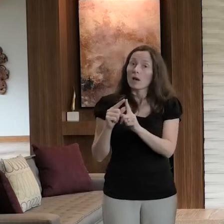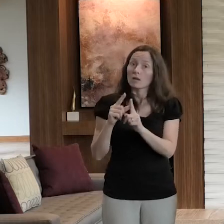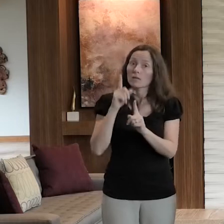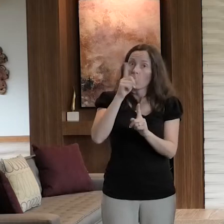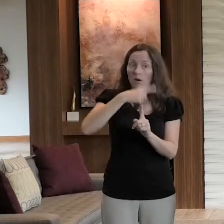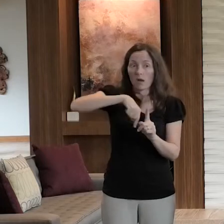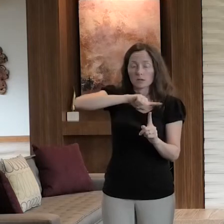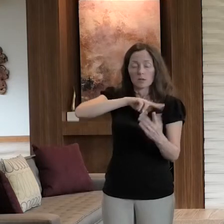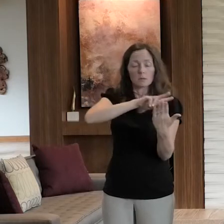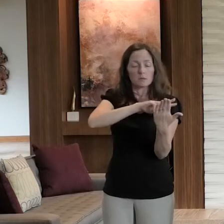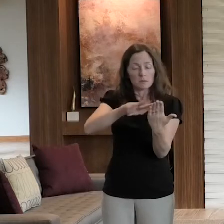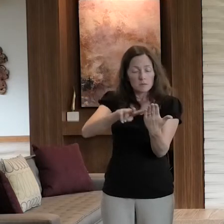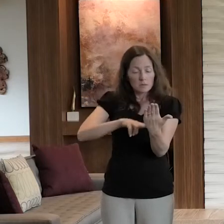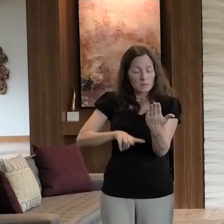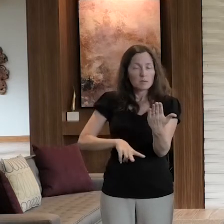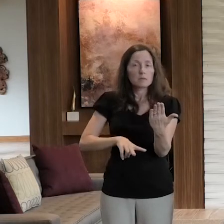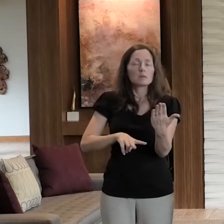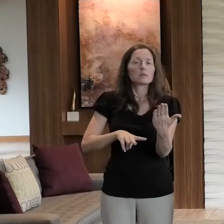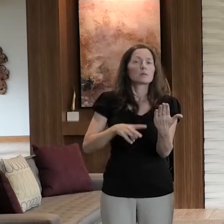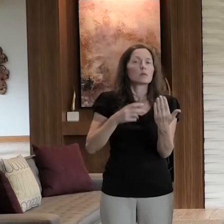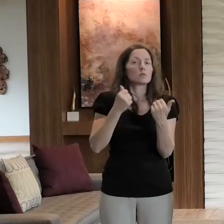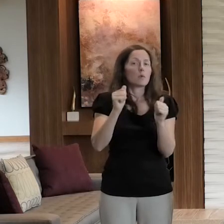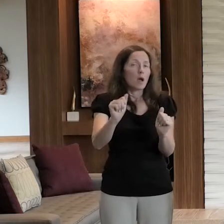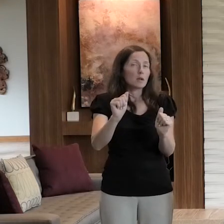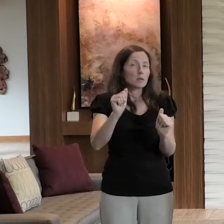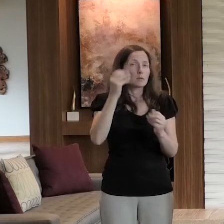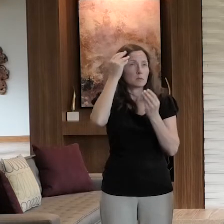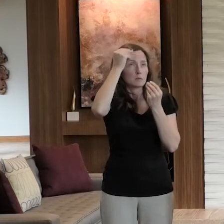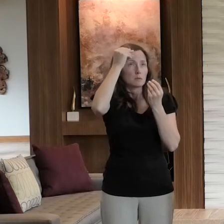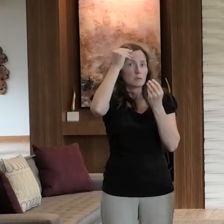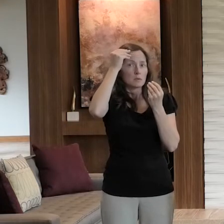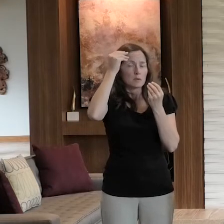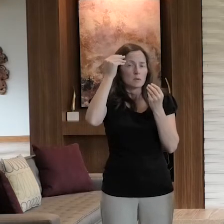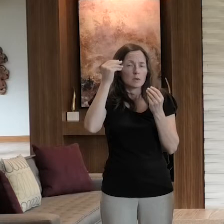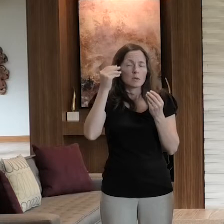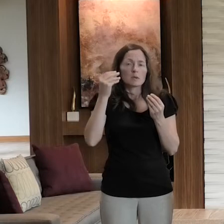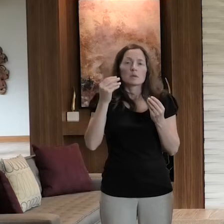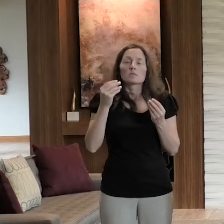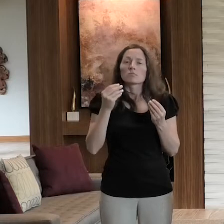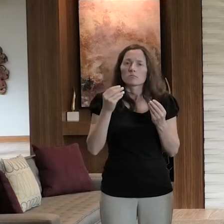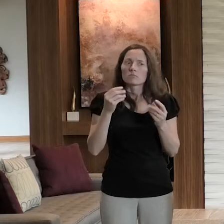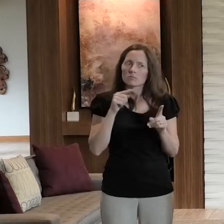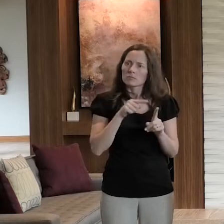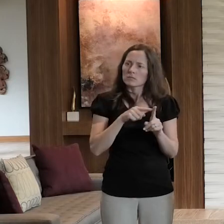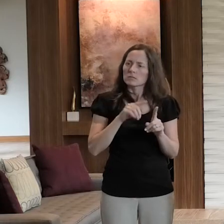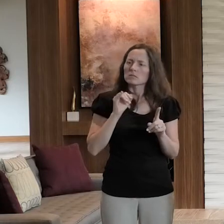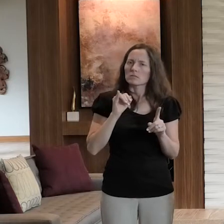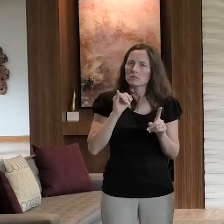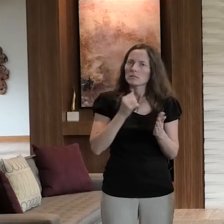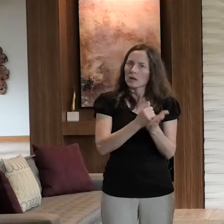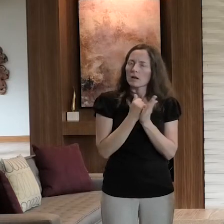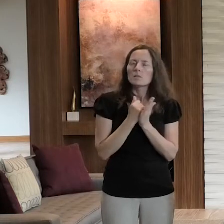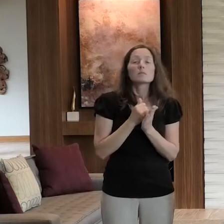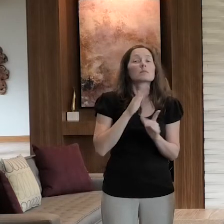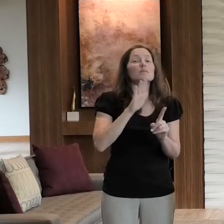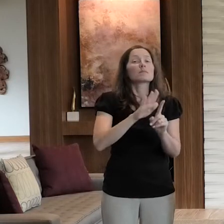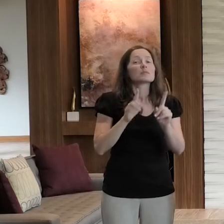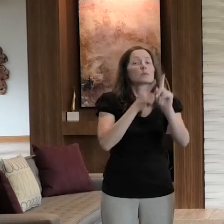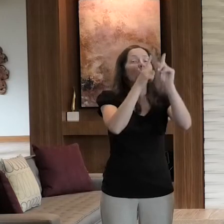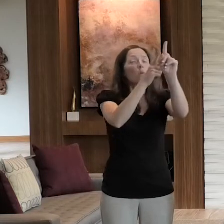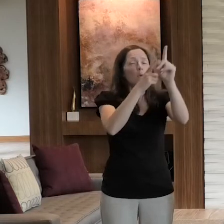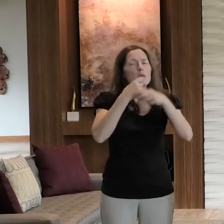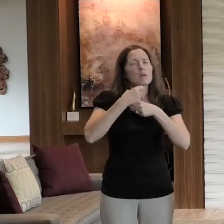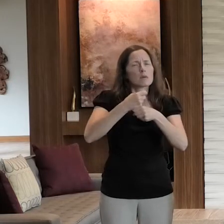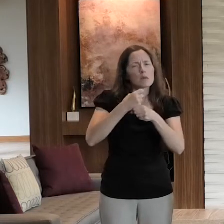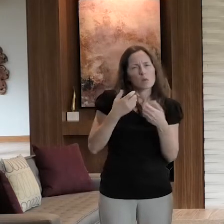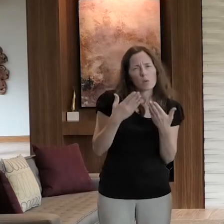some insights on how to do this, there wasn't a lot. His goal was to try to create a way, without having